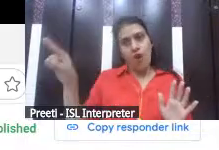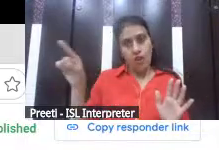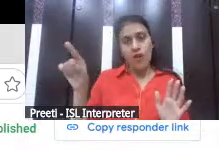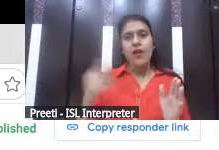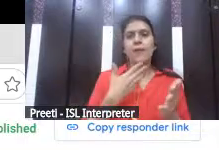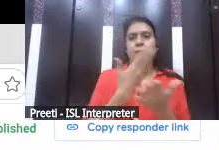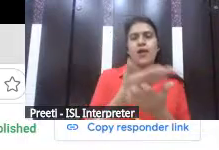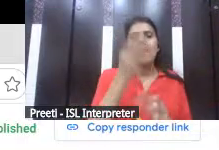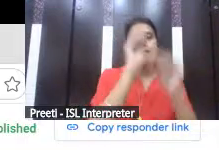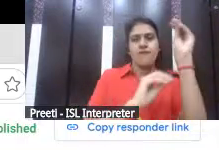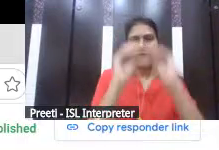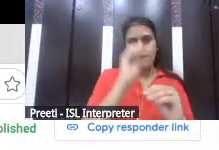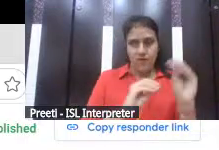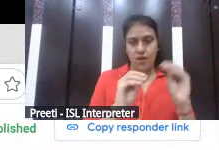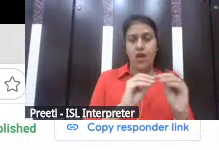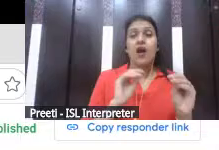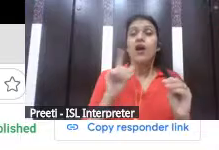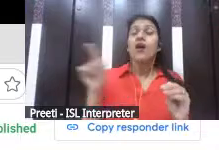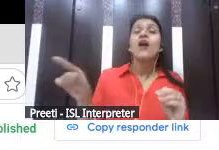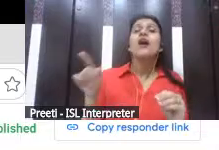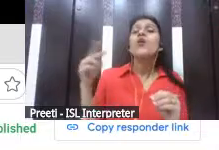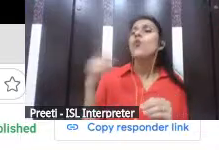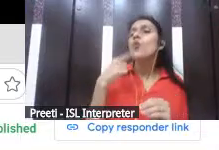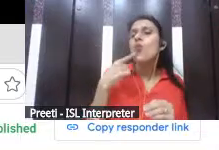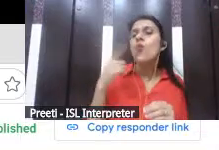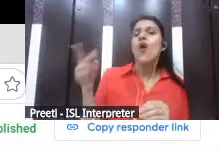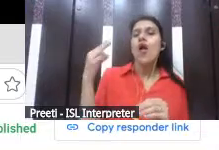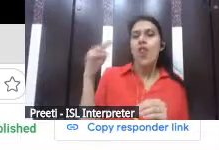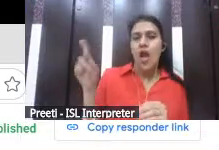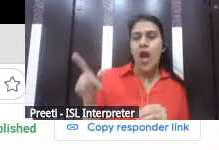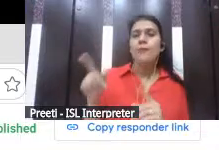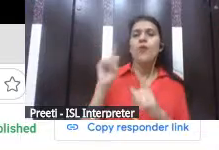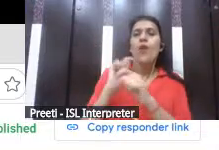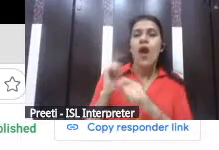the form will ask you directly about your work.